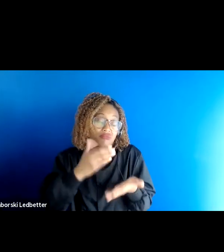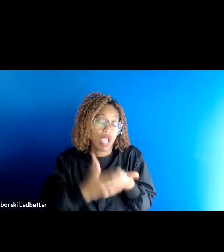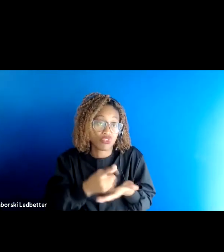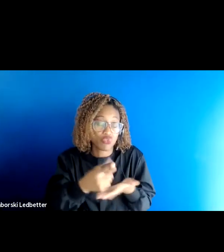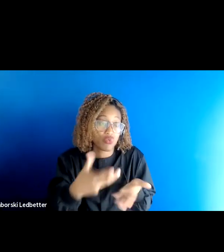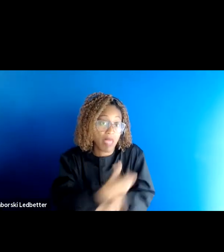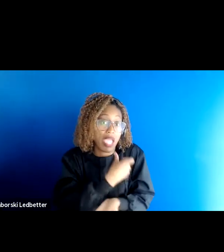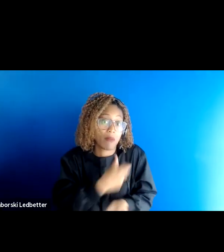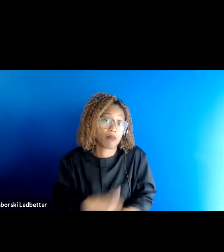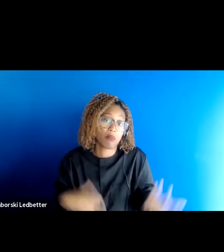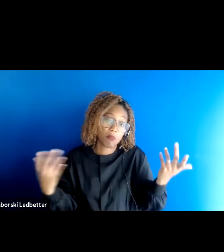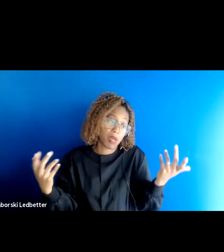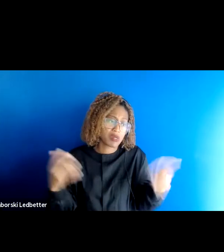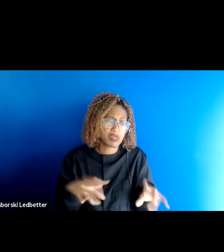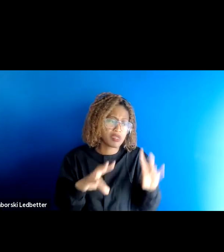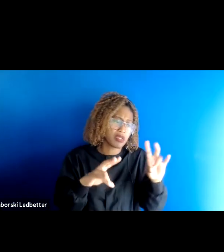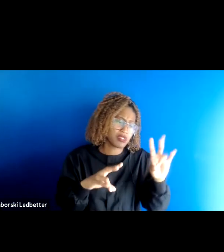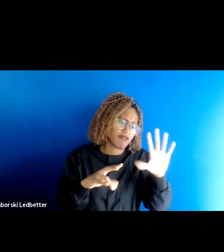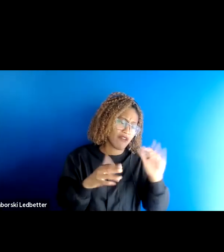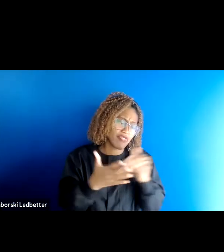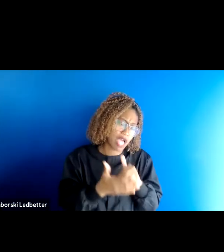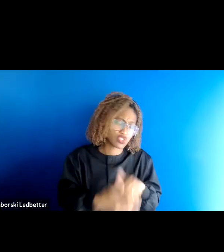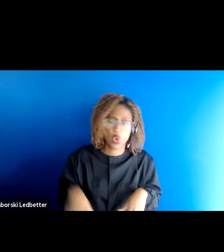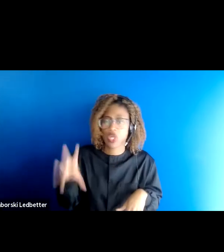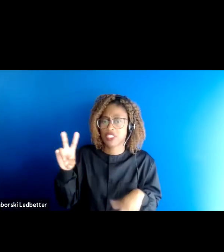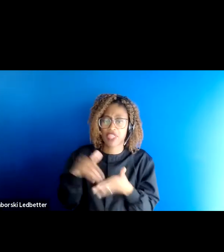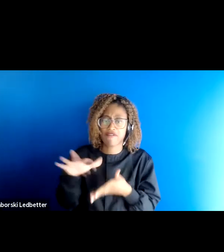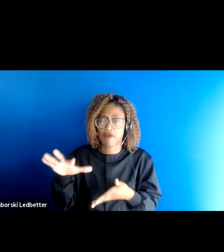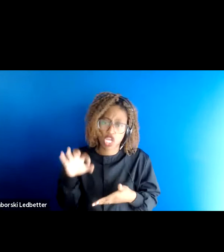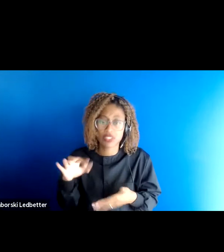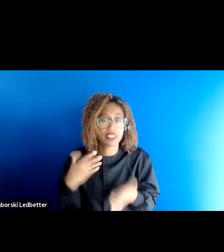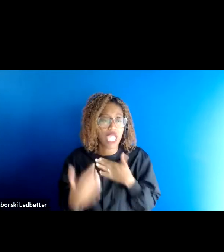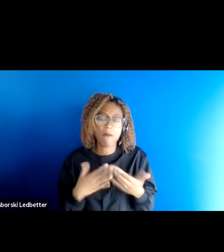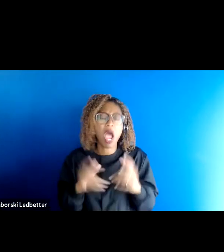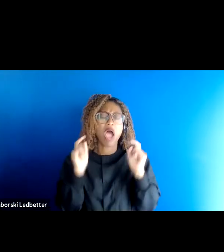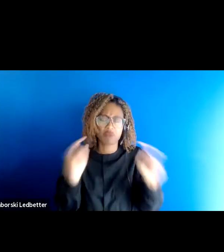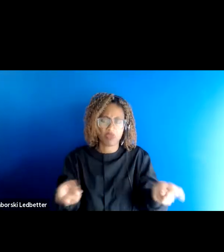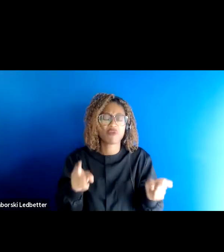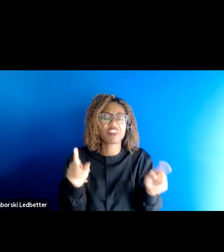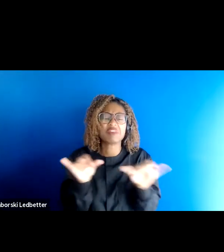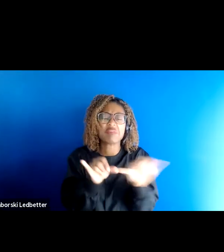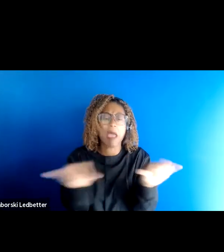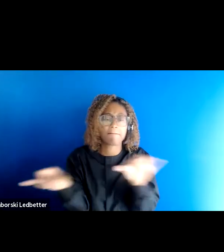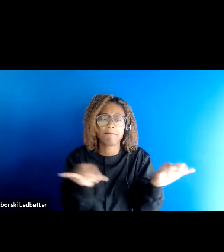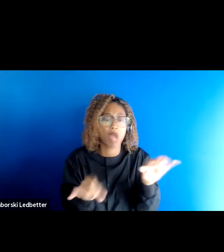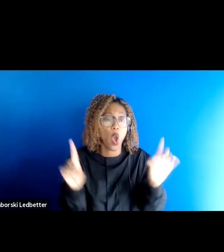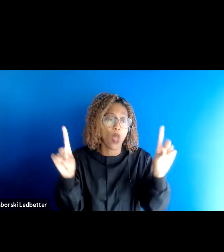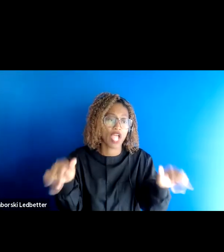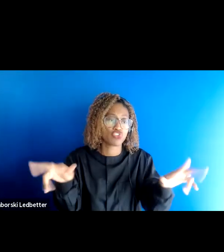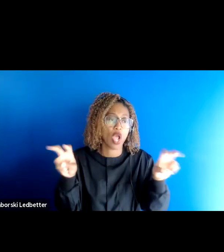$7,500 a year versus $75,000 a year, you both get $1,200, as opposed to perhaps an equity